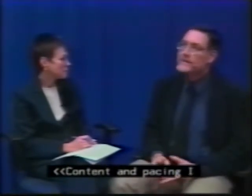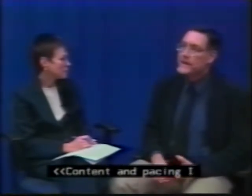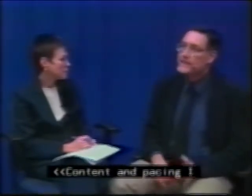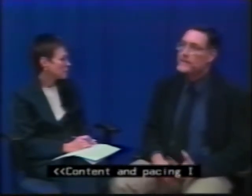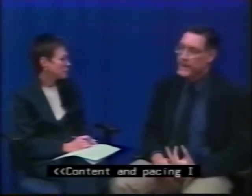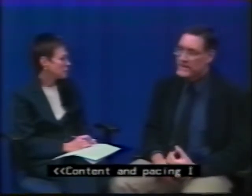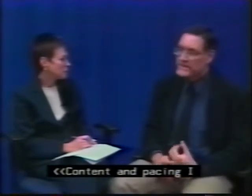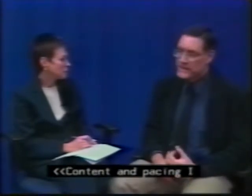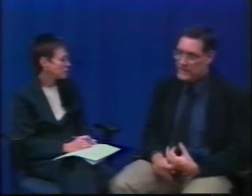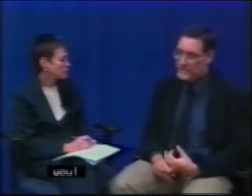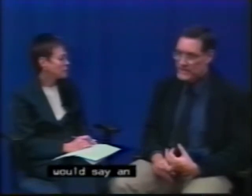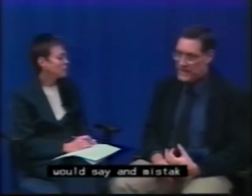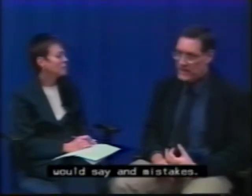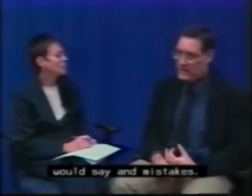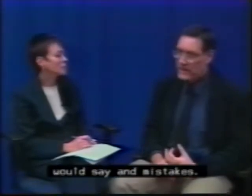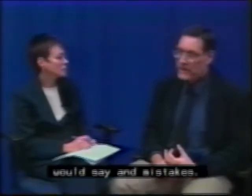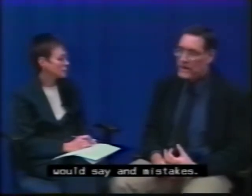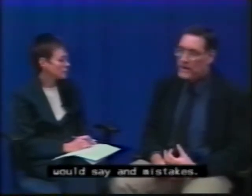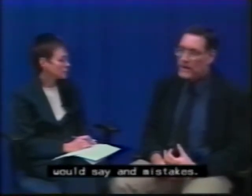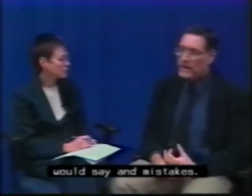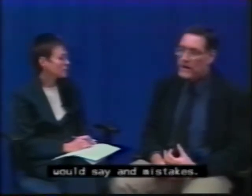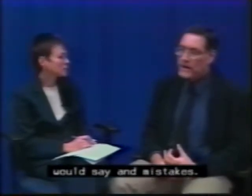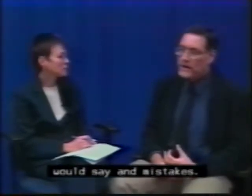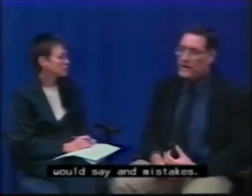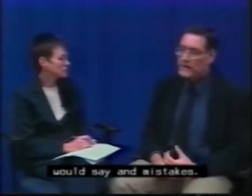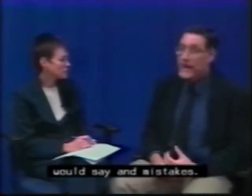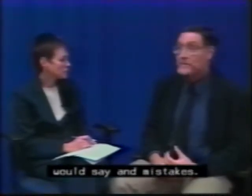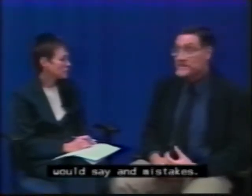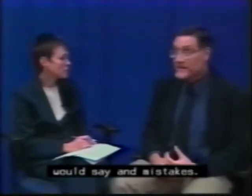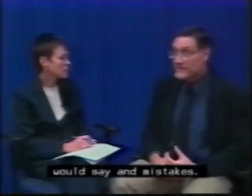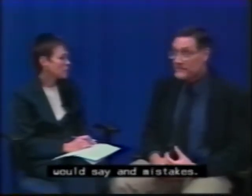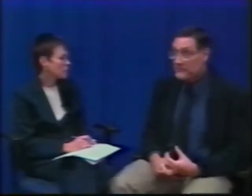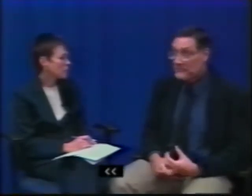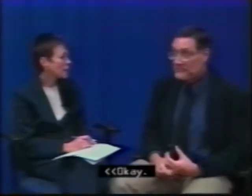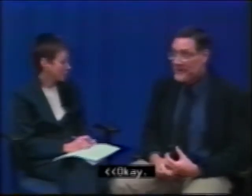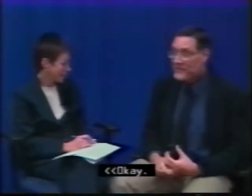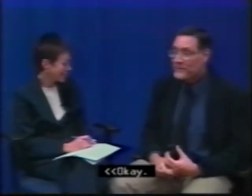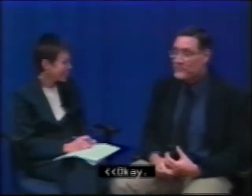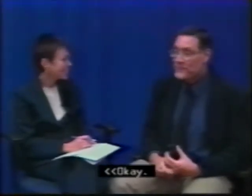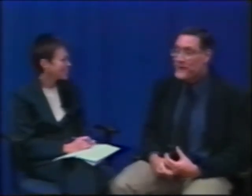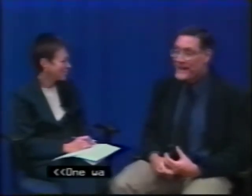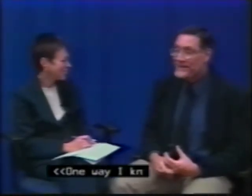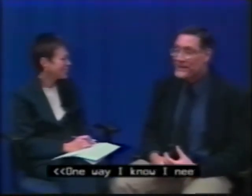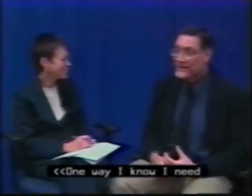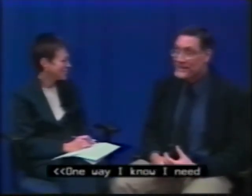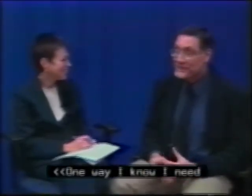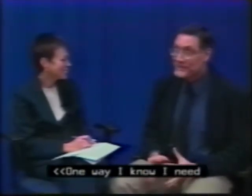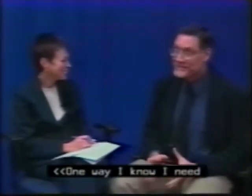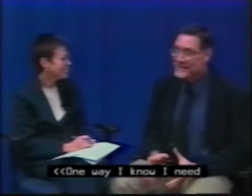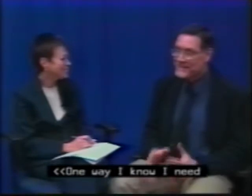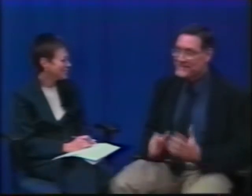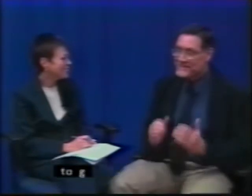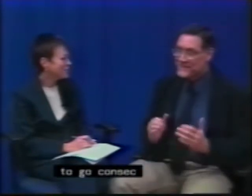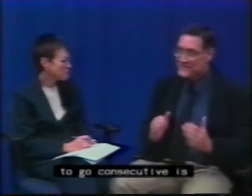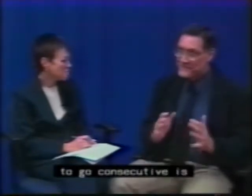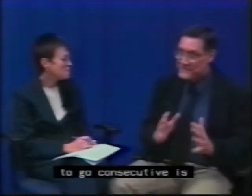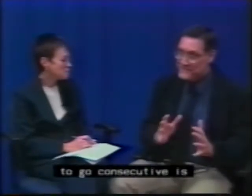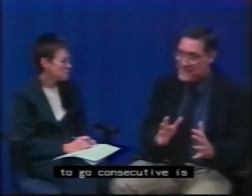Content and pacing, I would say. And mistakes. Okay. One way I know I need to go consecutive is because I've been